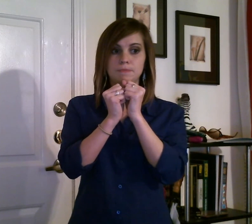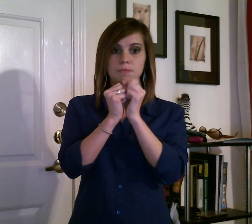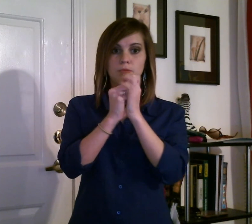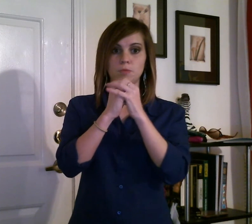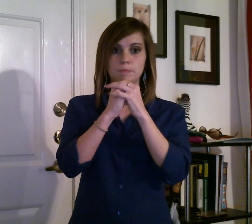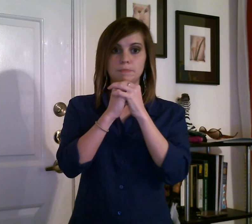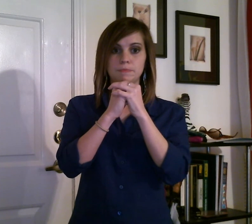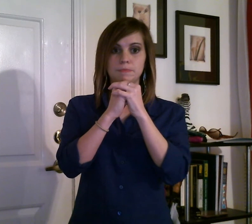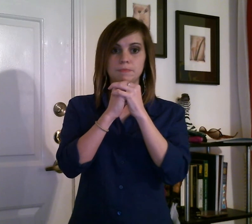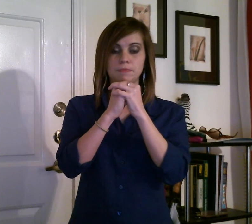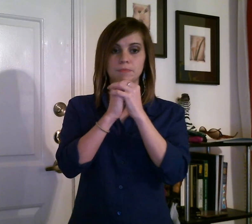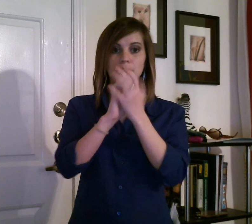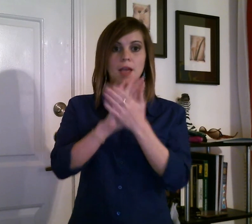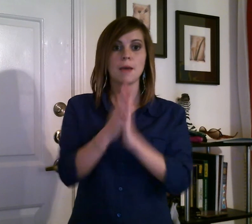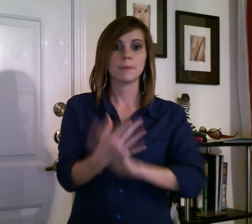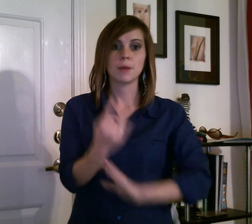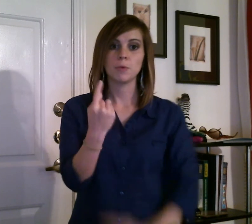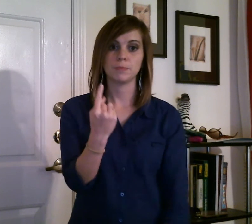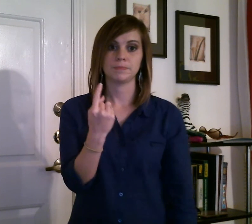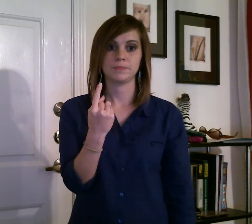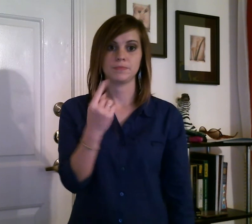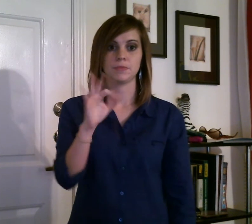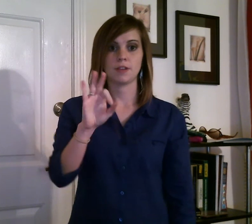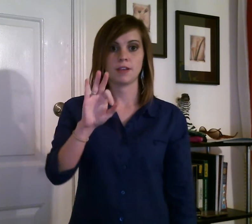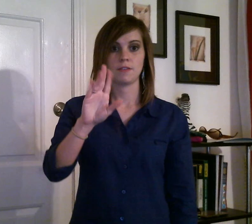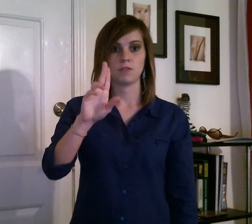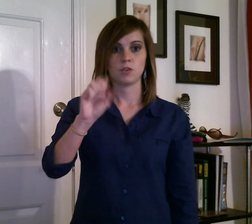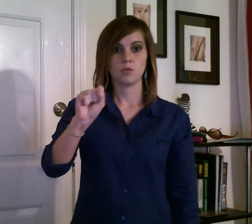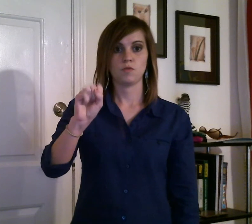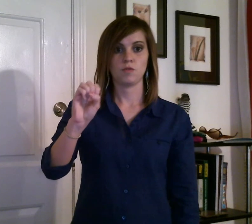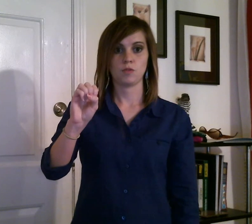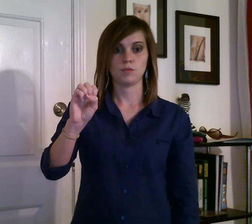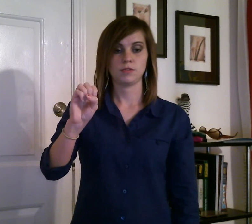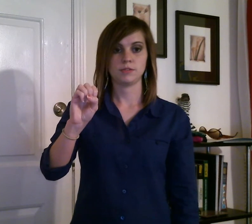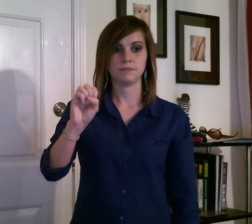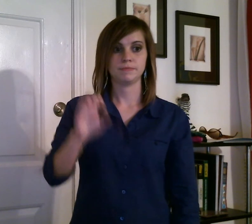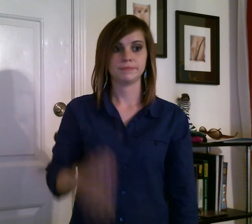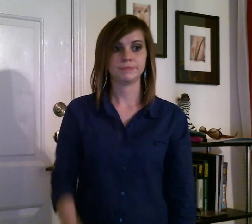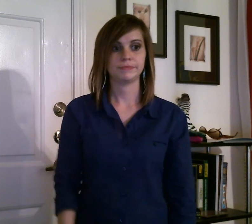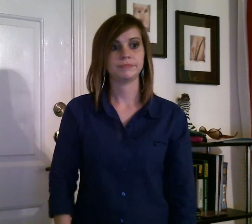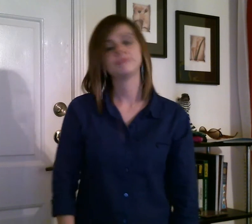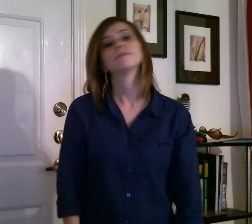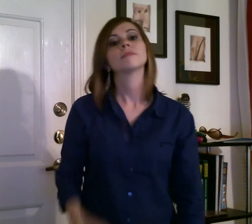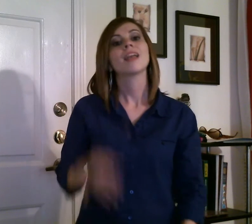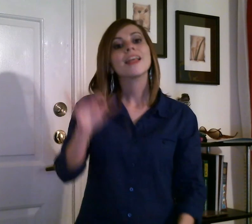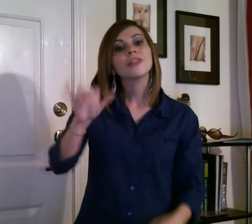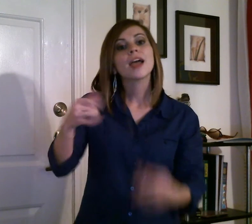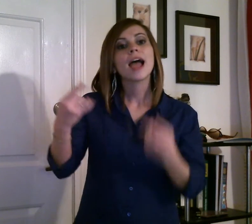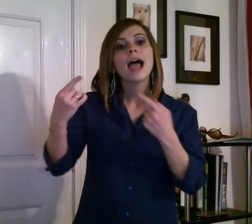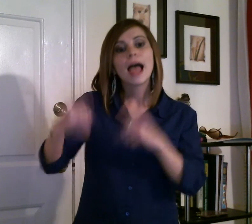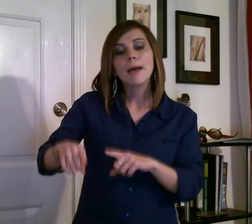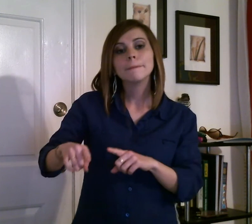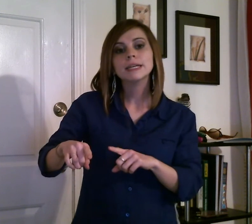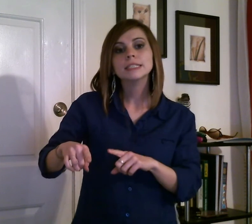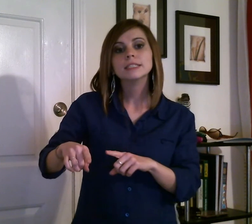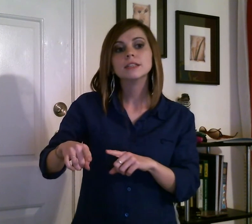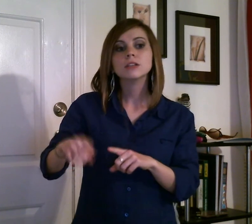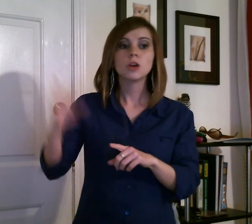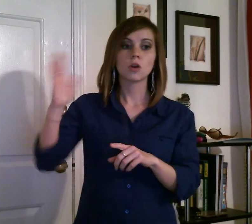together. And so that is what actually happens once this gets hot and dense enough. You now have